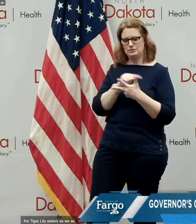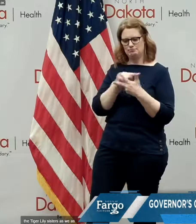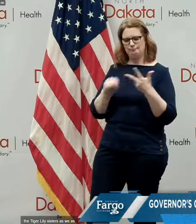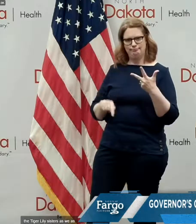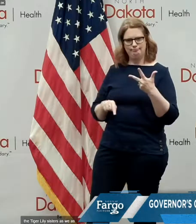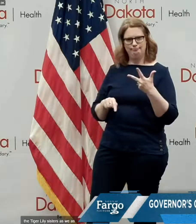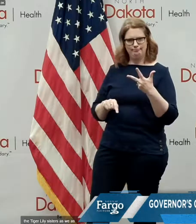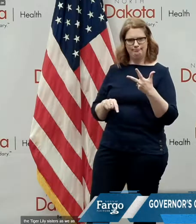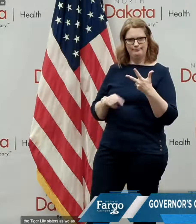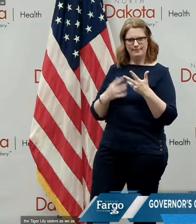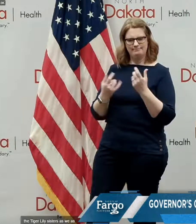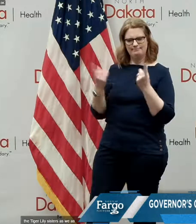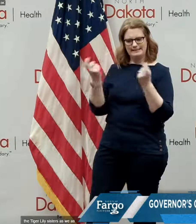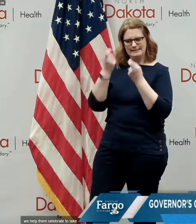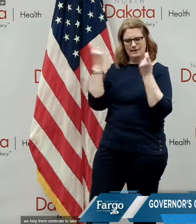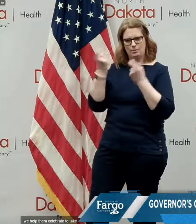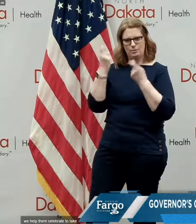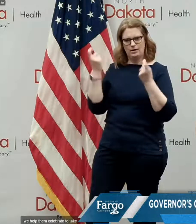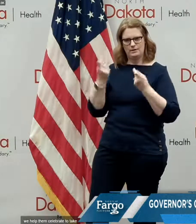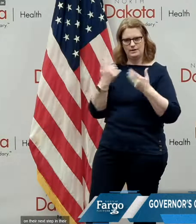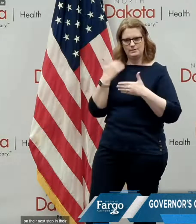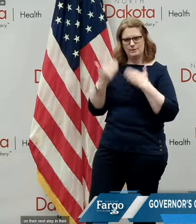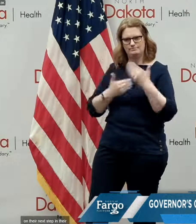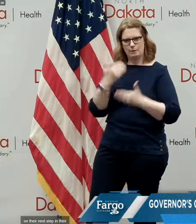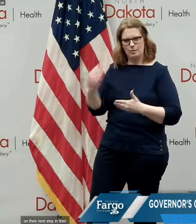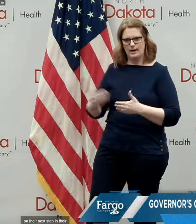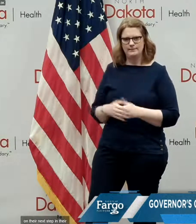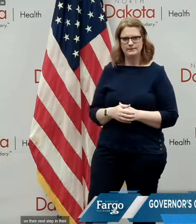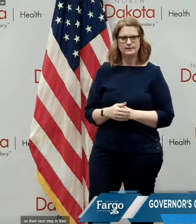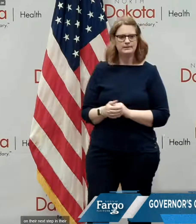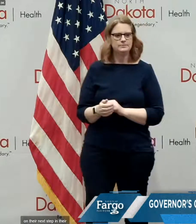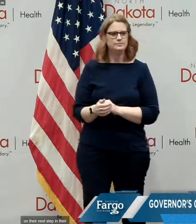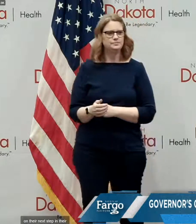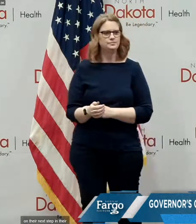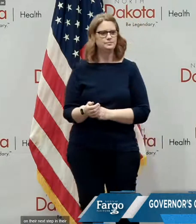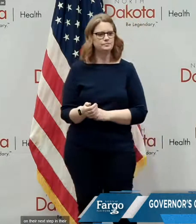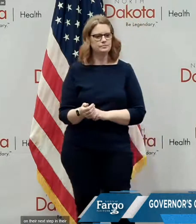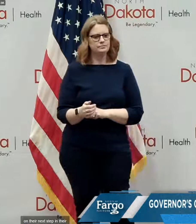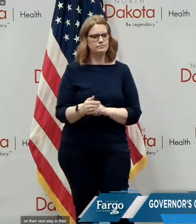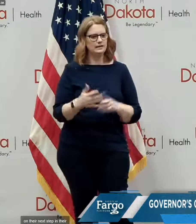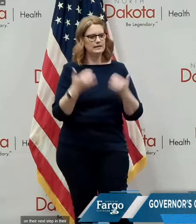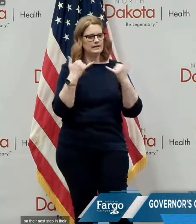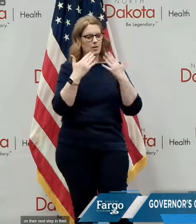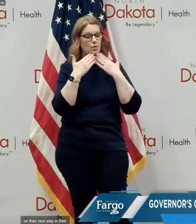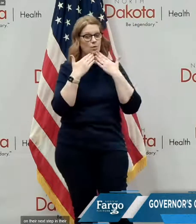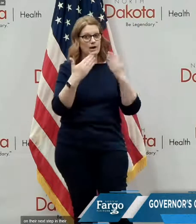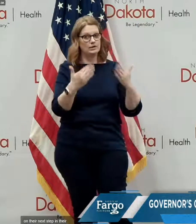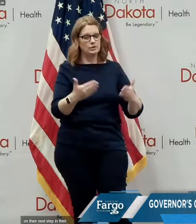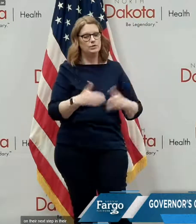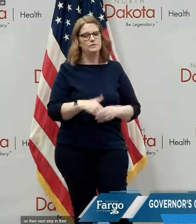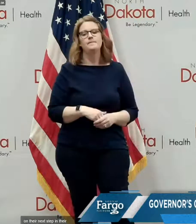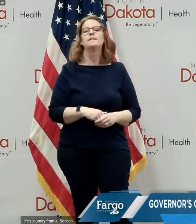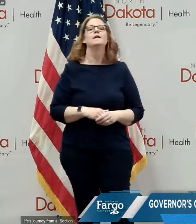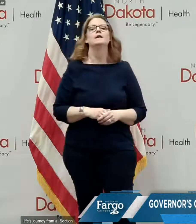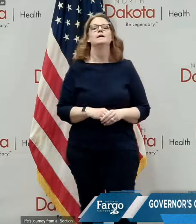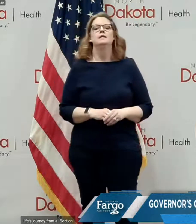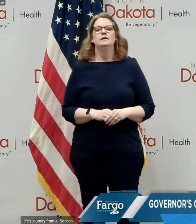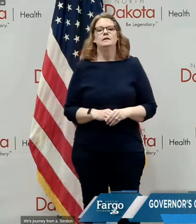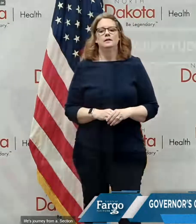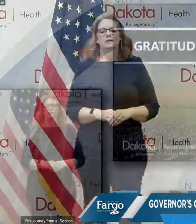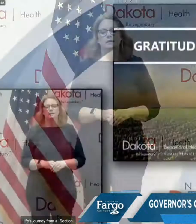to take on their next step in their life's journey. From a gratitude section today,